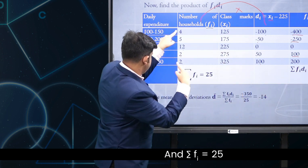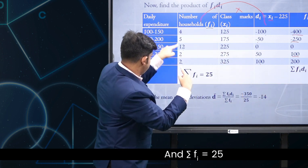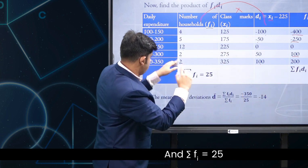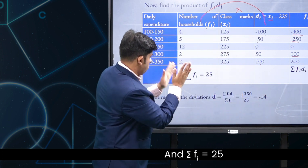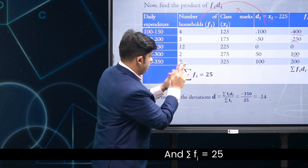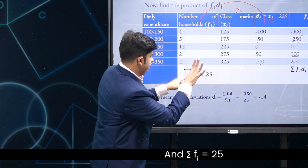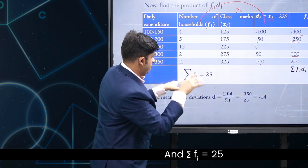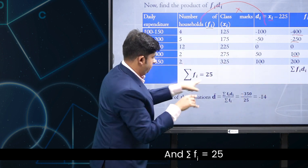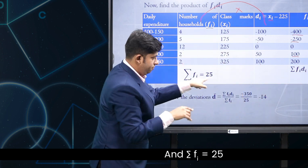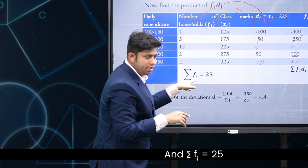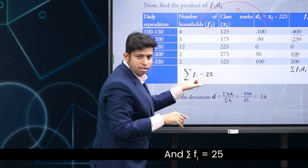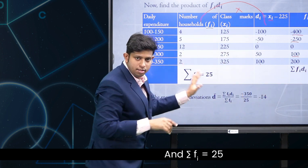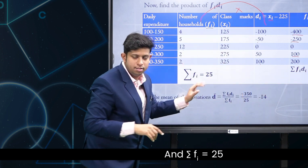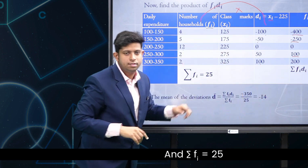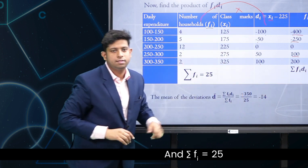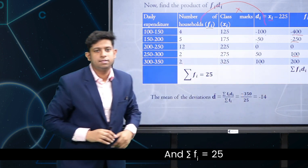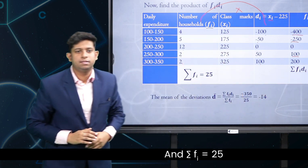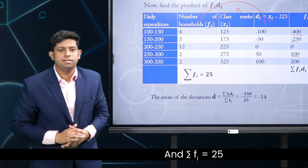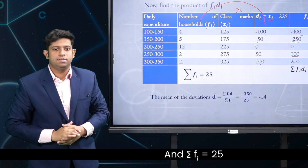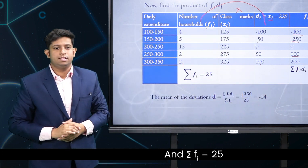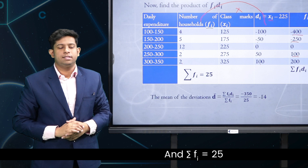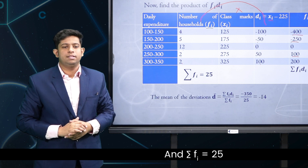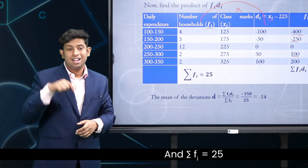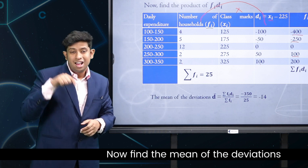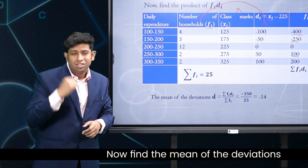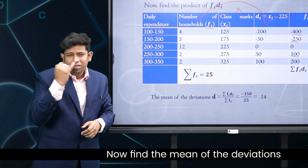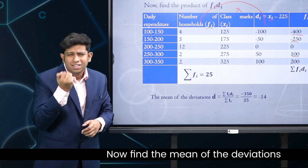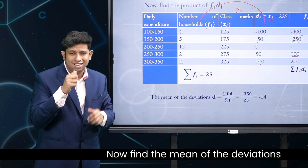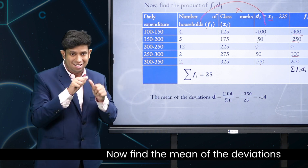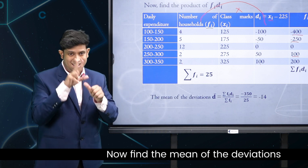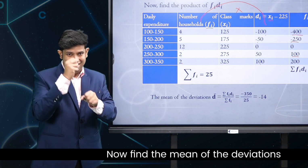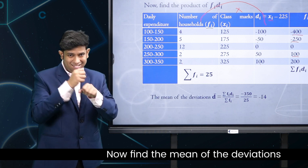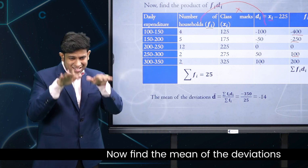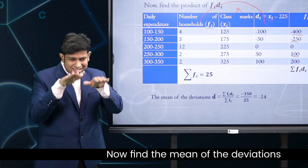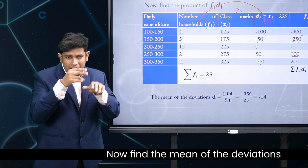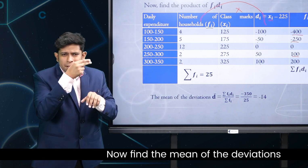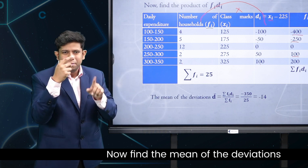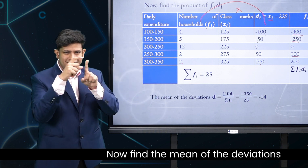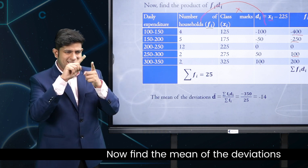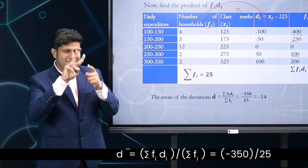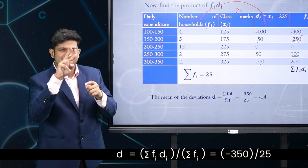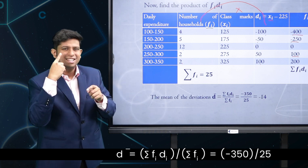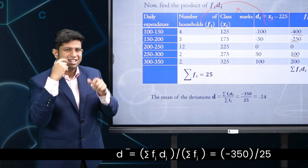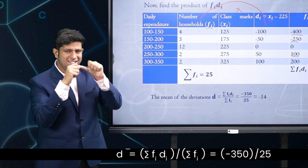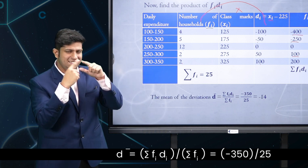and the summation of fi is equal to 25. Now find the mean of the deviations d bar is equal